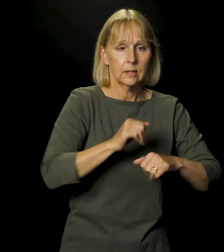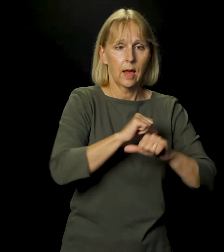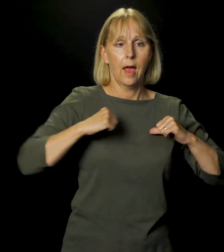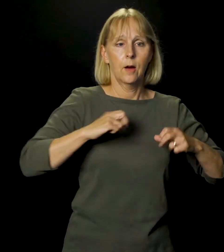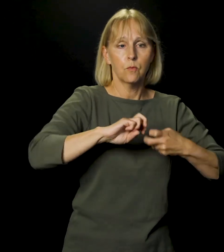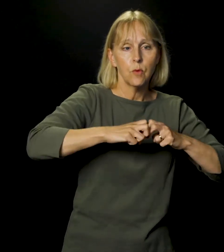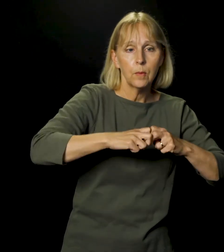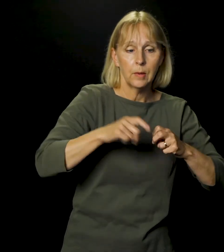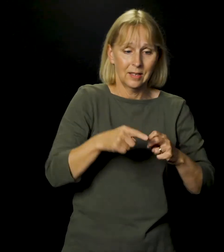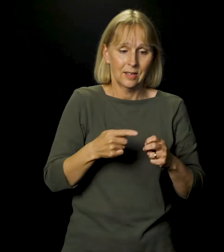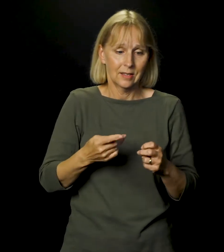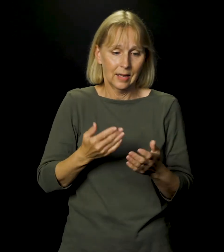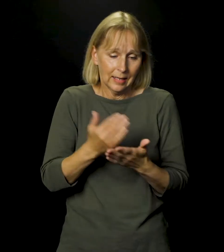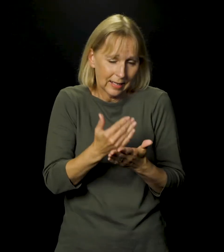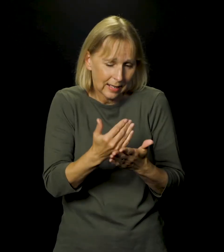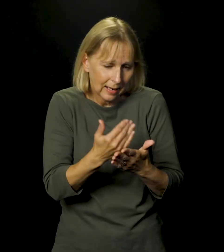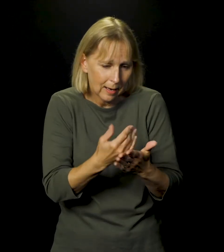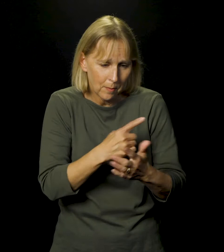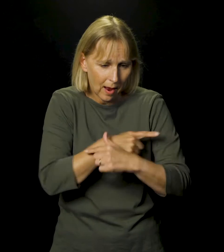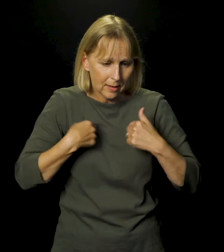just wants to keep us engaged with that.